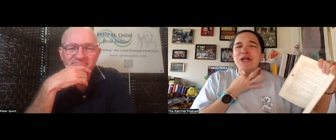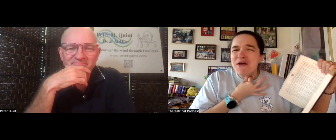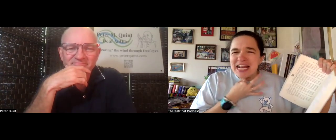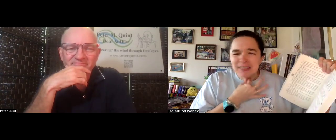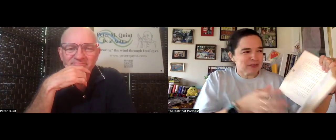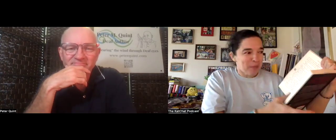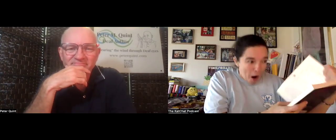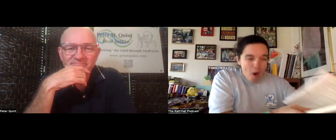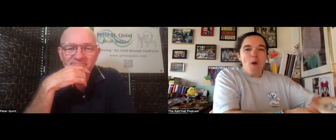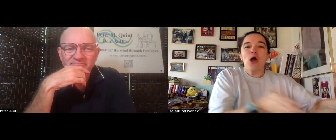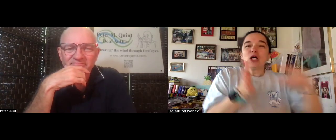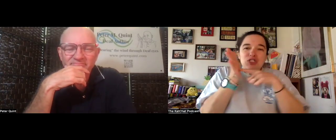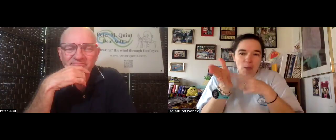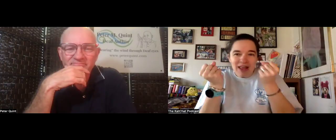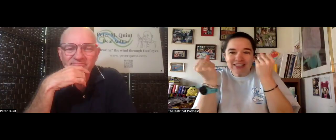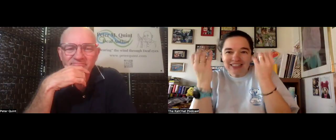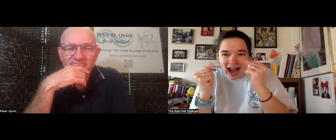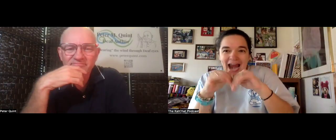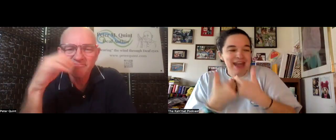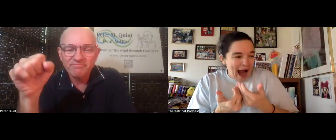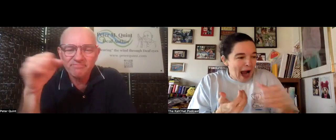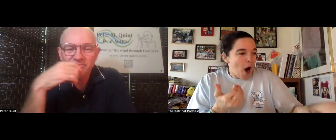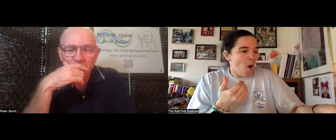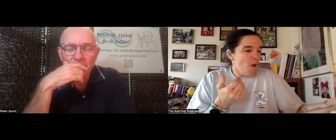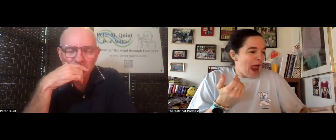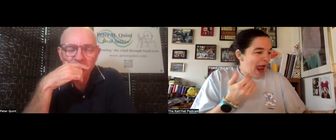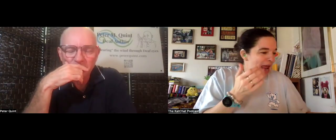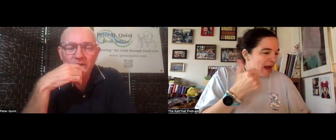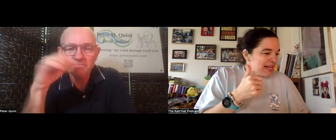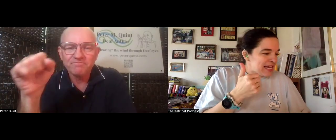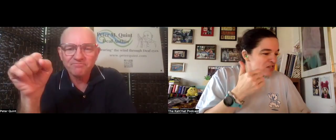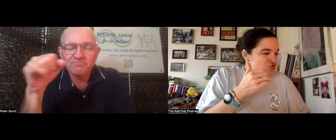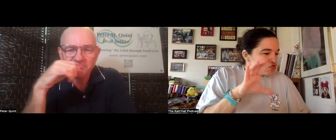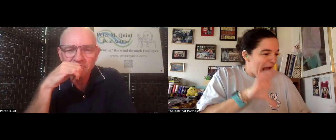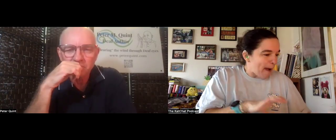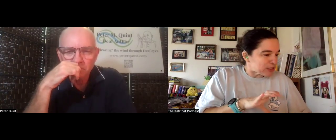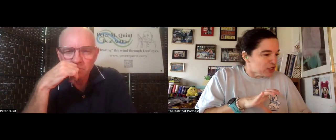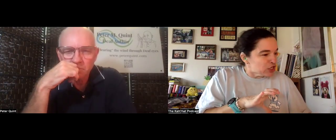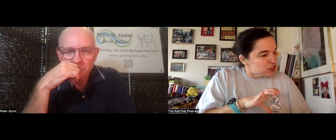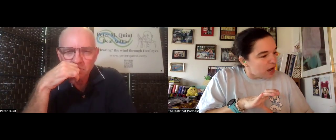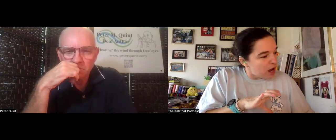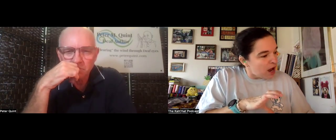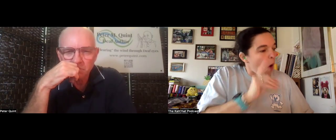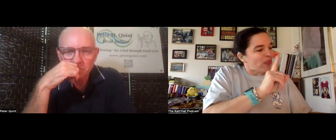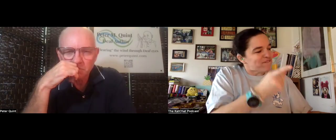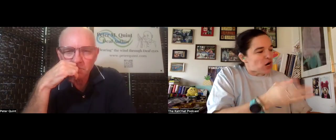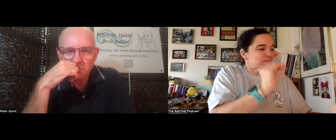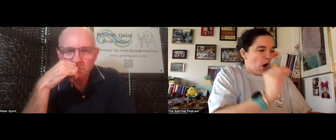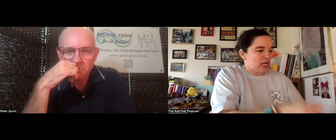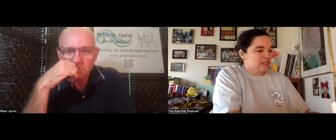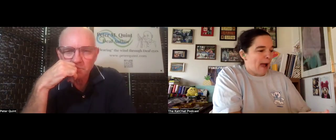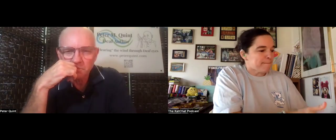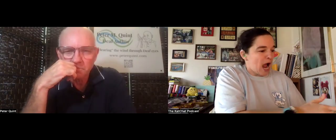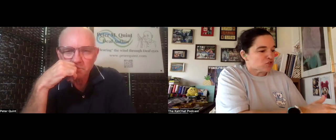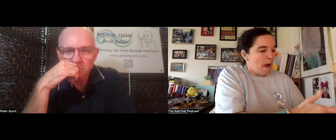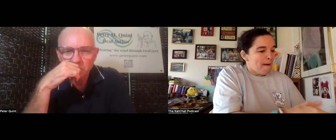I'm curious because I'm like, oh, shall we understand how? And each chapter well, the first book